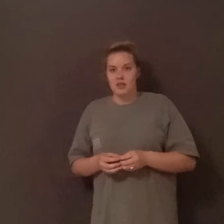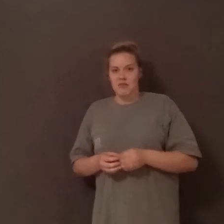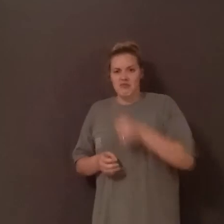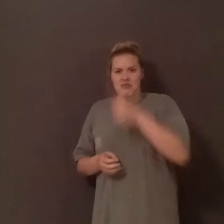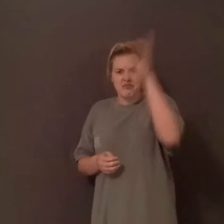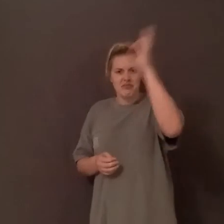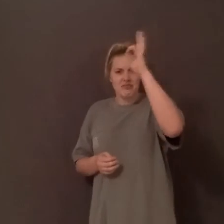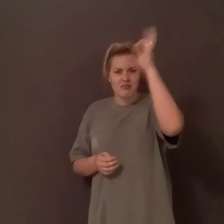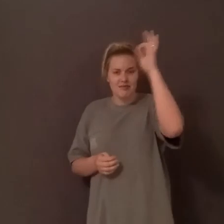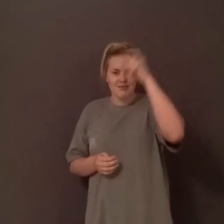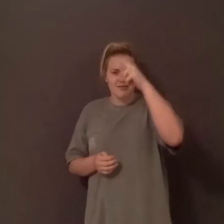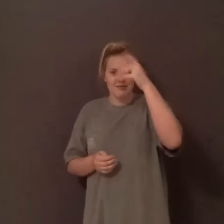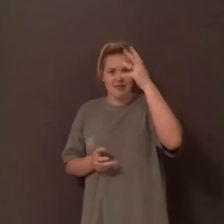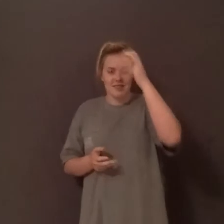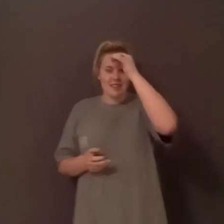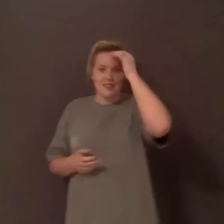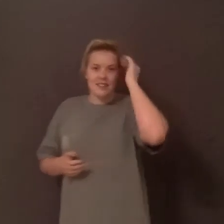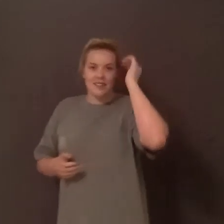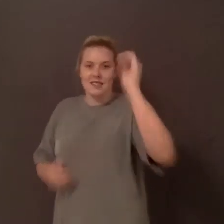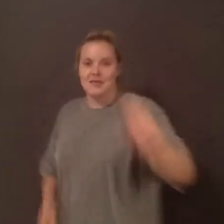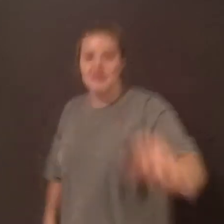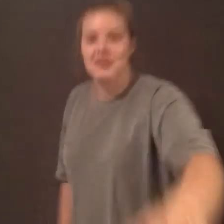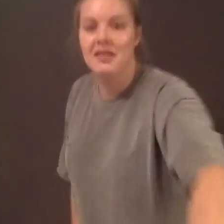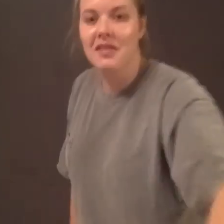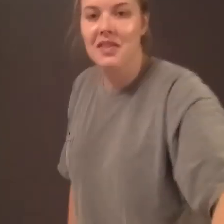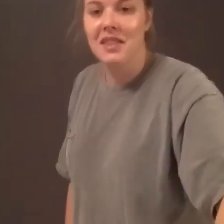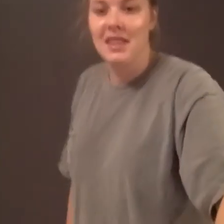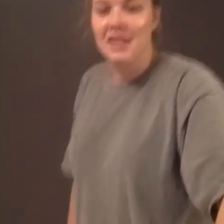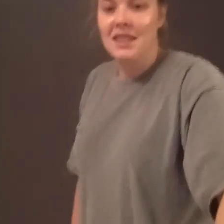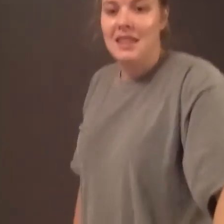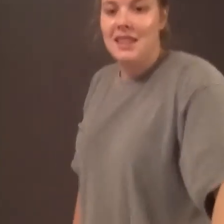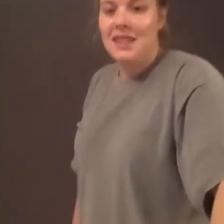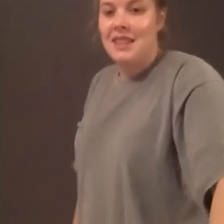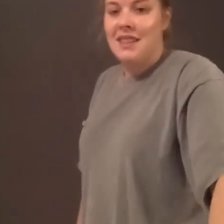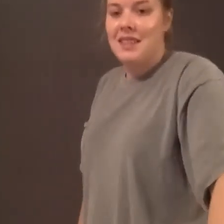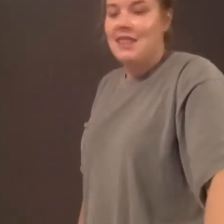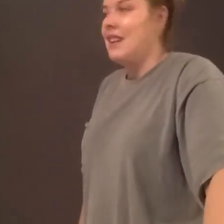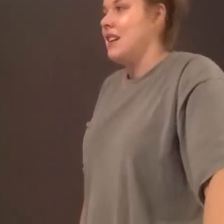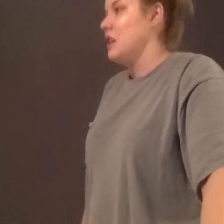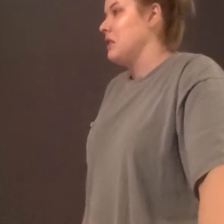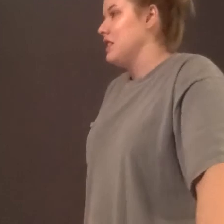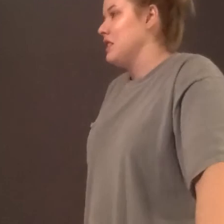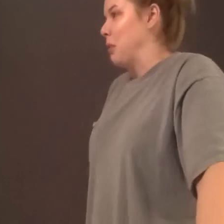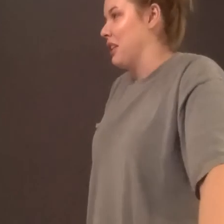from the beginning, and I knew that. Louder. You had no idea what you were doing from the beginning, and I knew. I can't really interpret